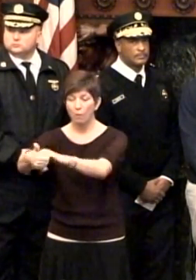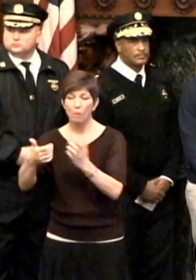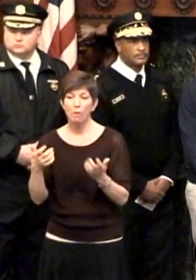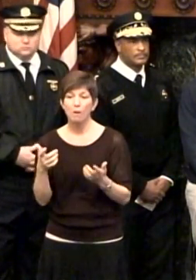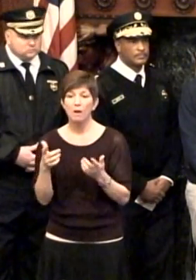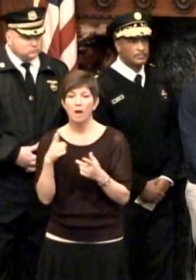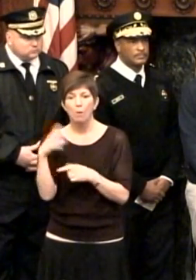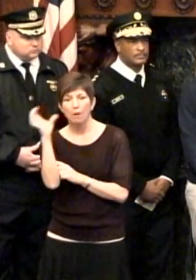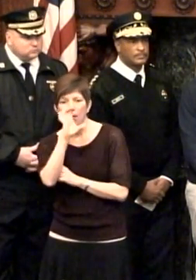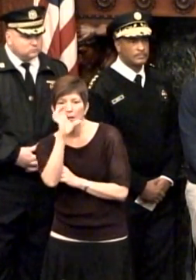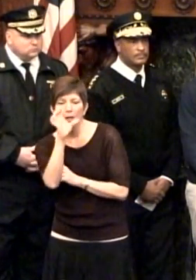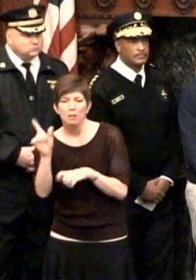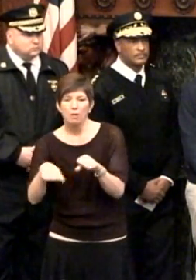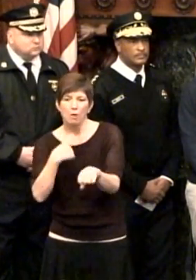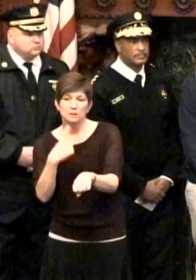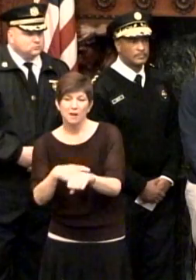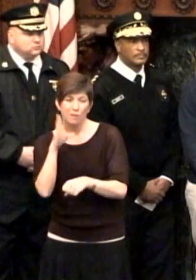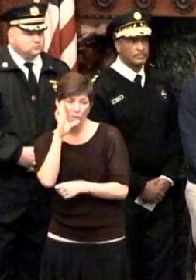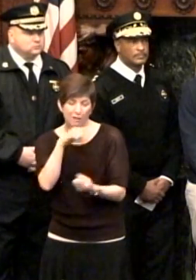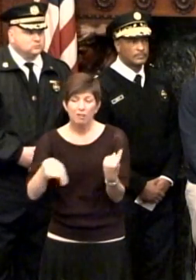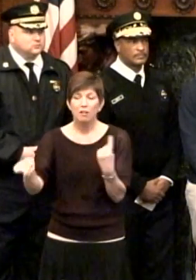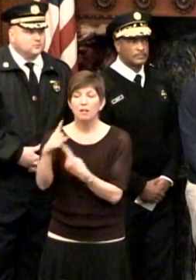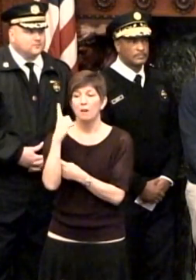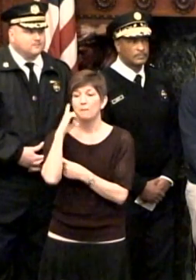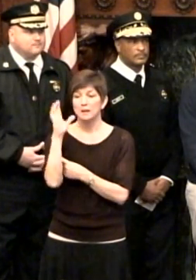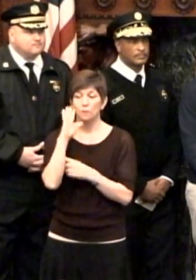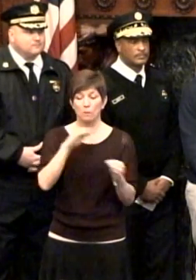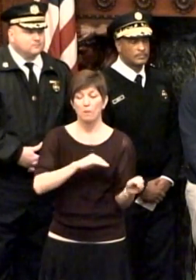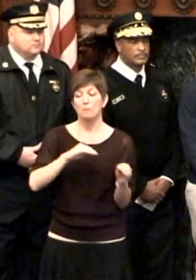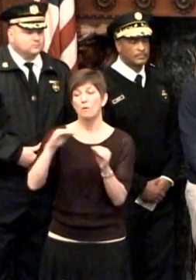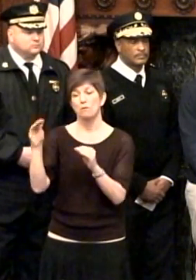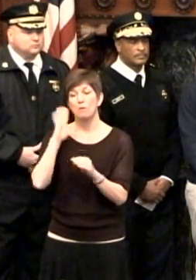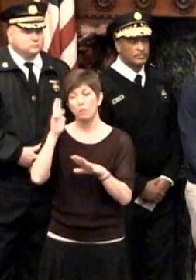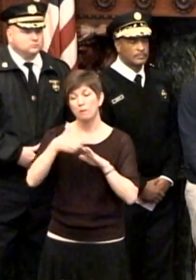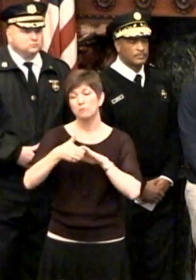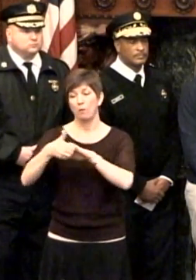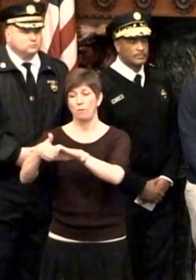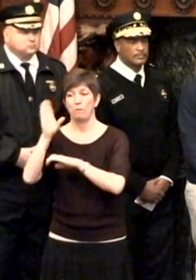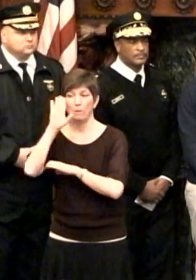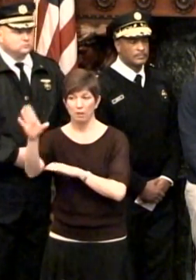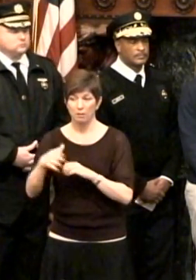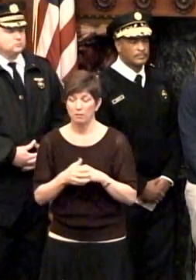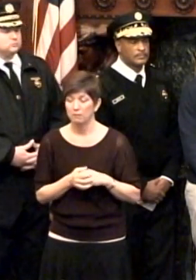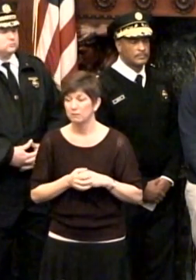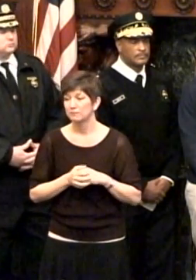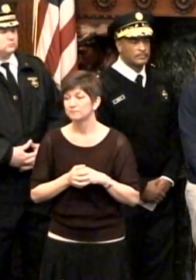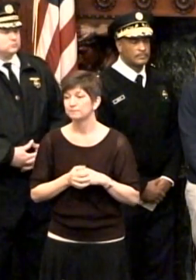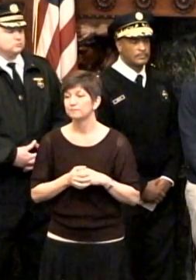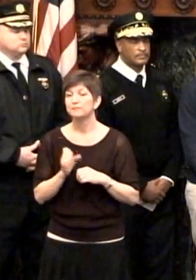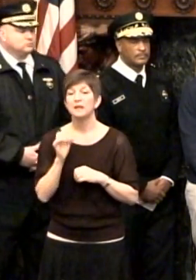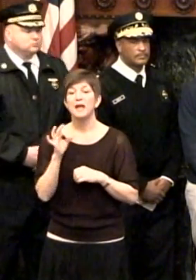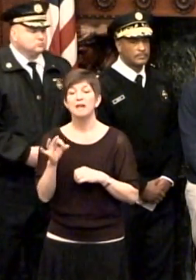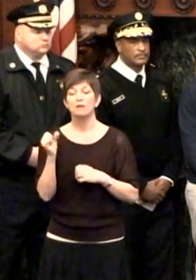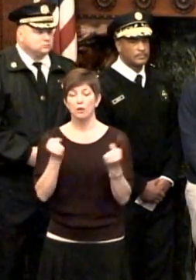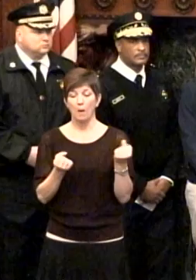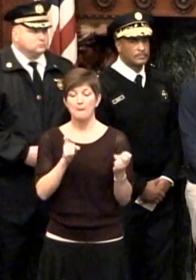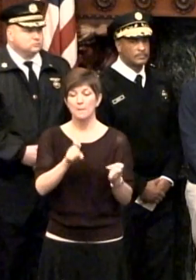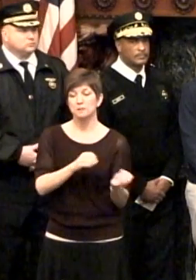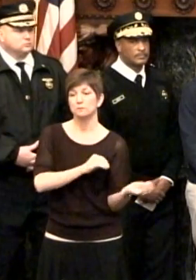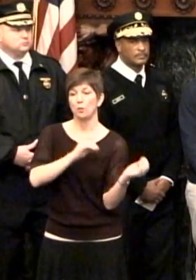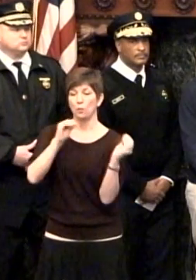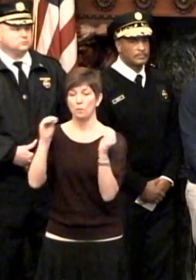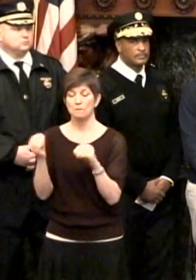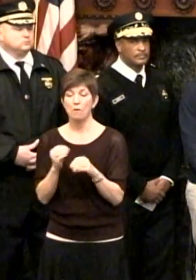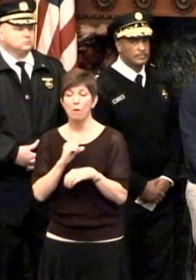amount of time looking for it because we're going to move it and tow it. If you have to move your car from a